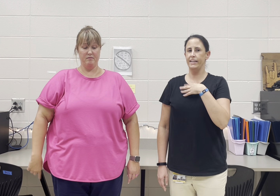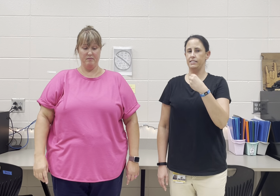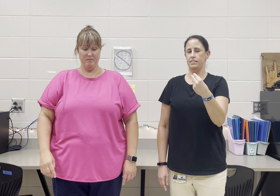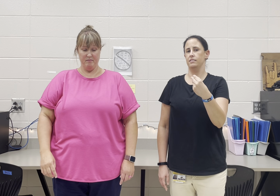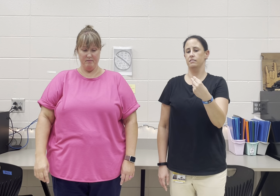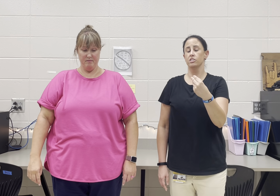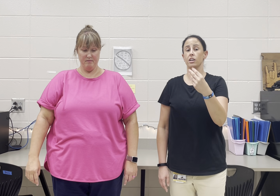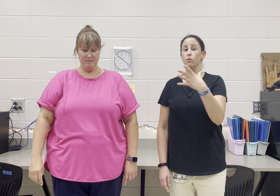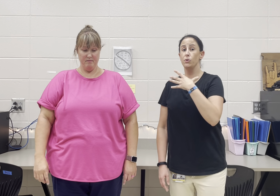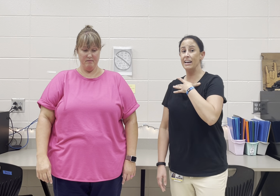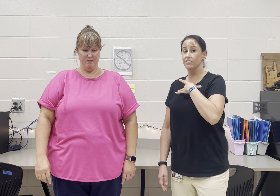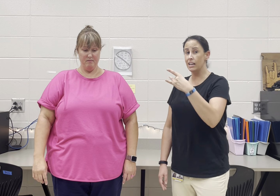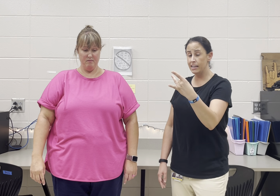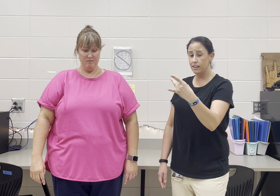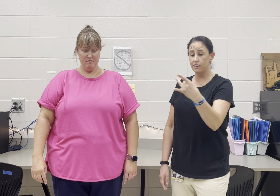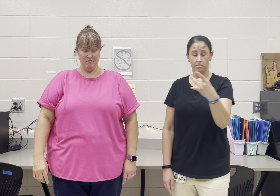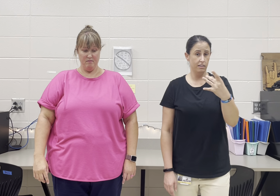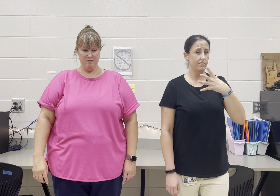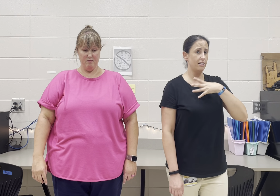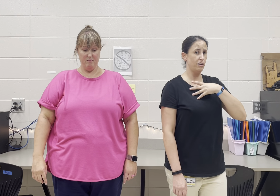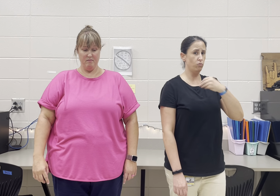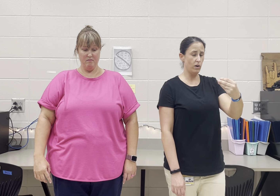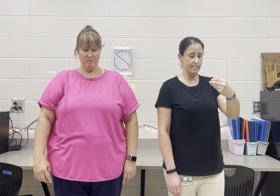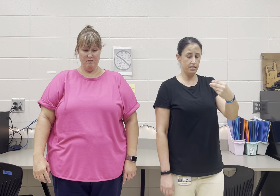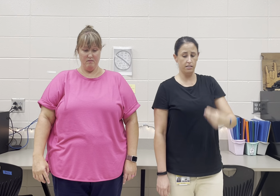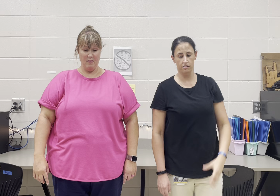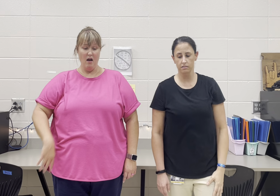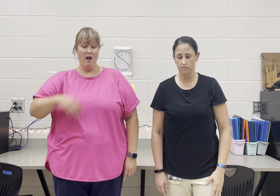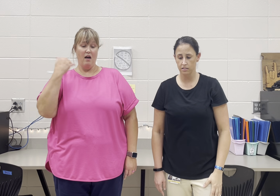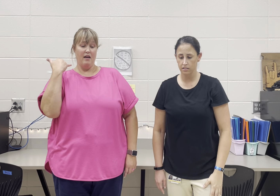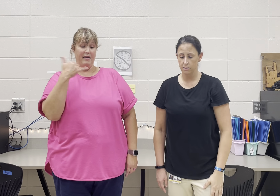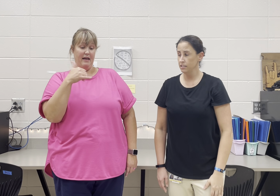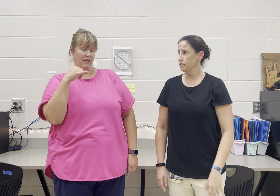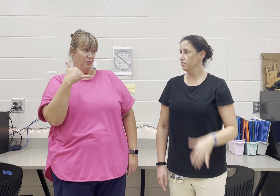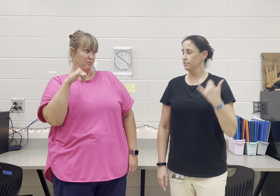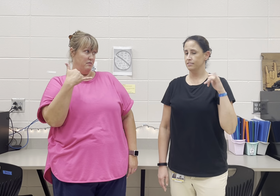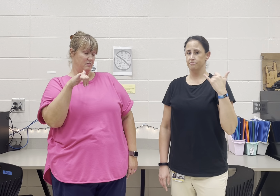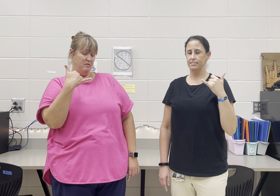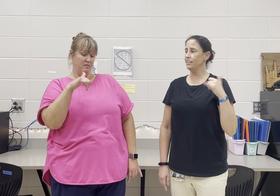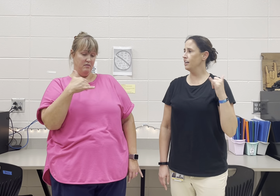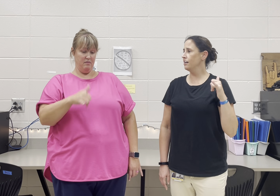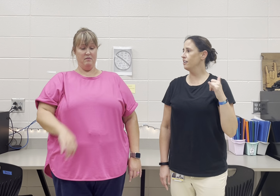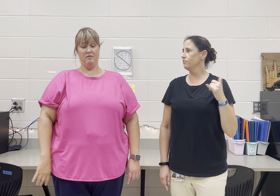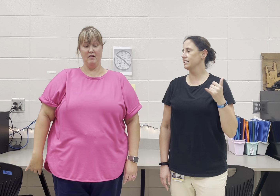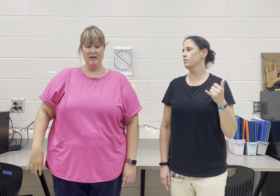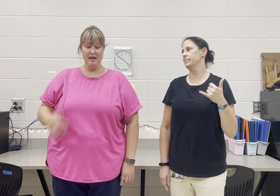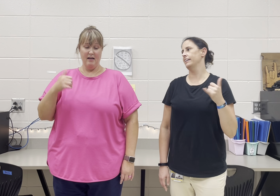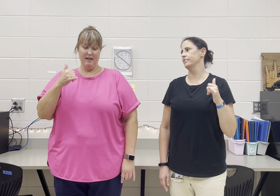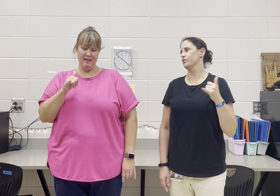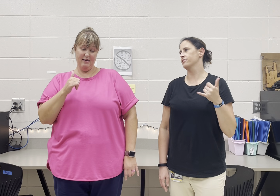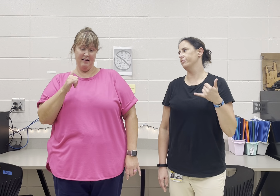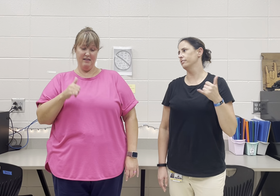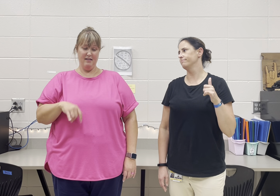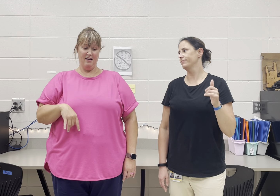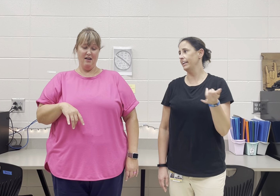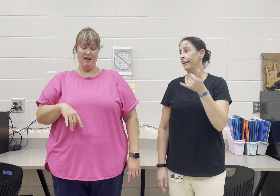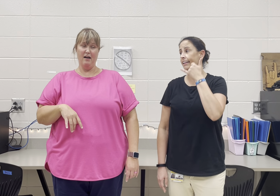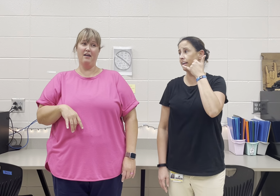White. So you had like, now you have white. Yellow. Yellow. That's how my dad answers the phone.